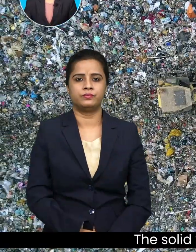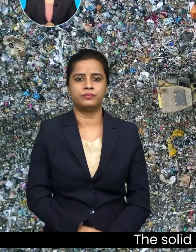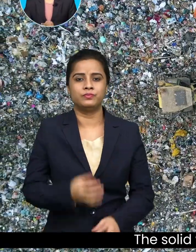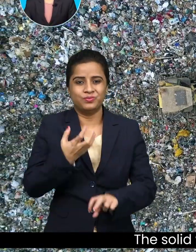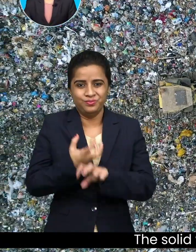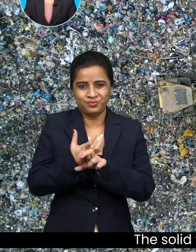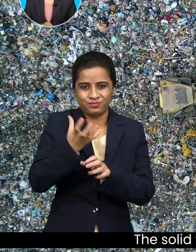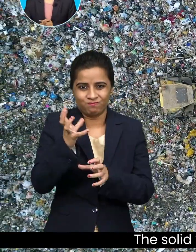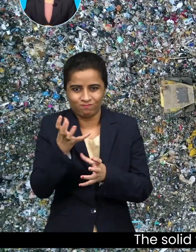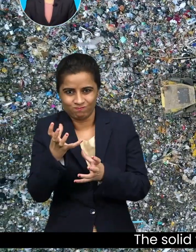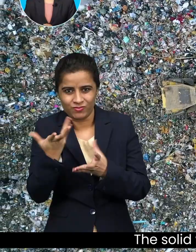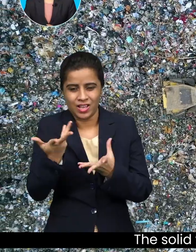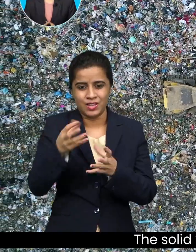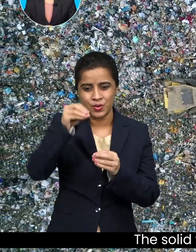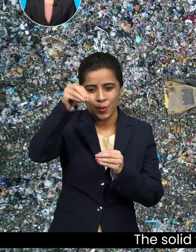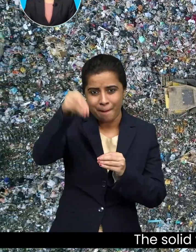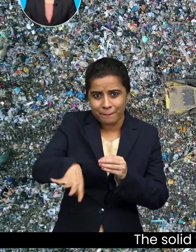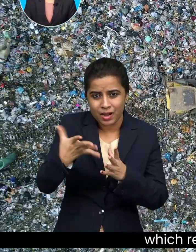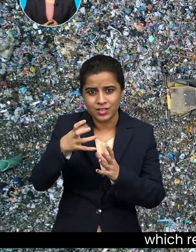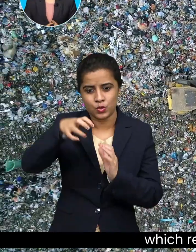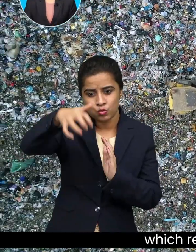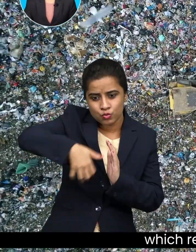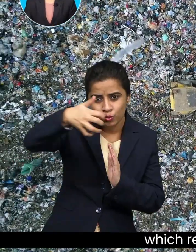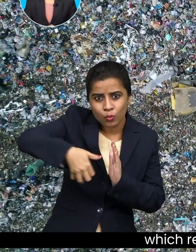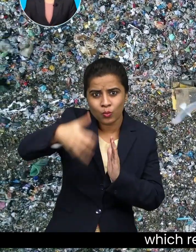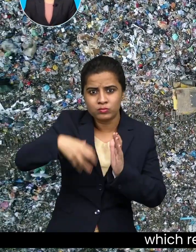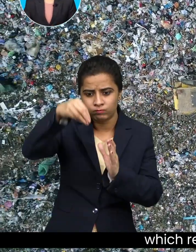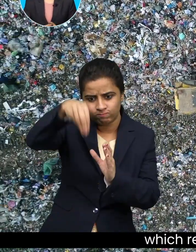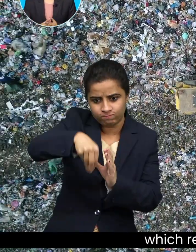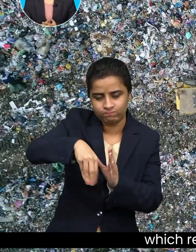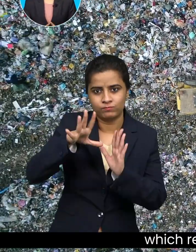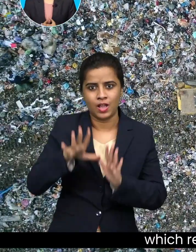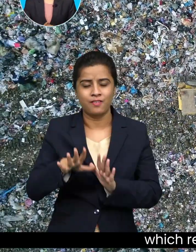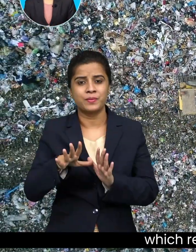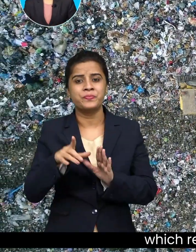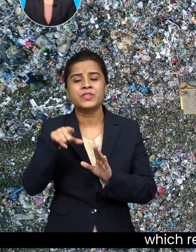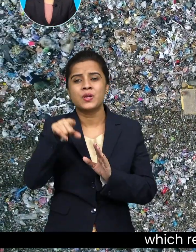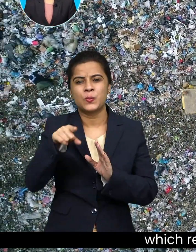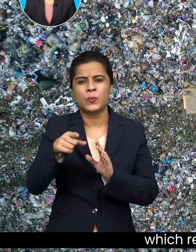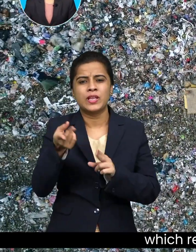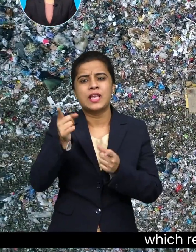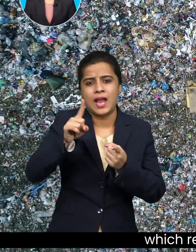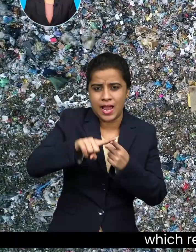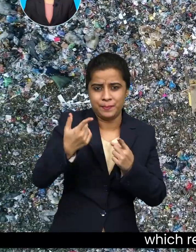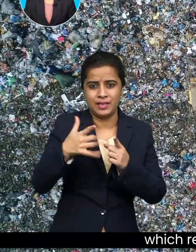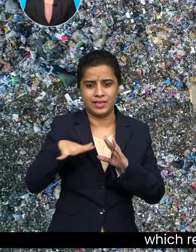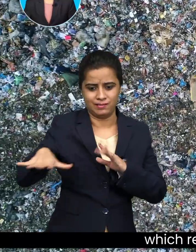The solid waste are dumped in the soil, which results in landscape pollution.